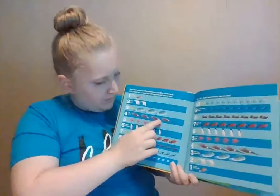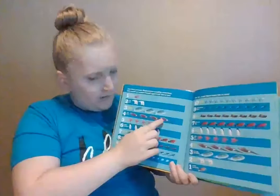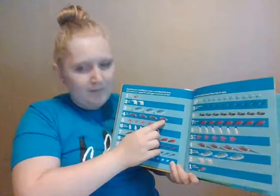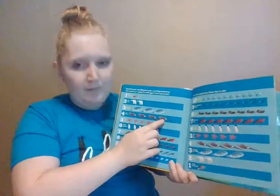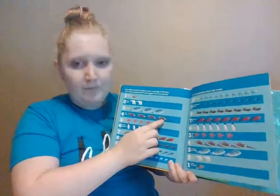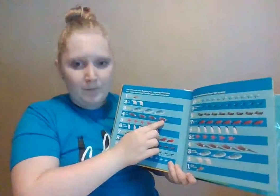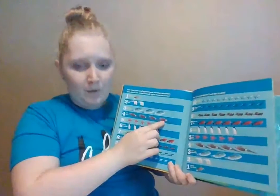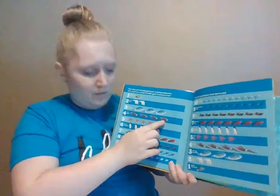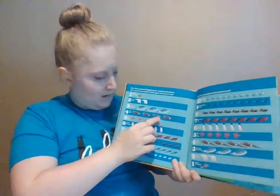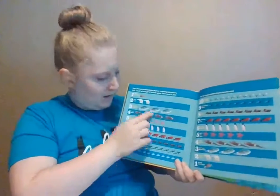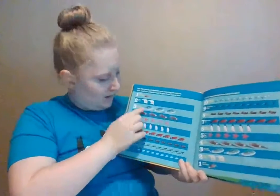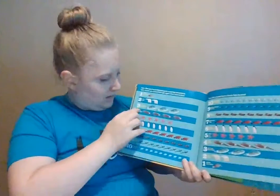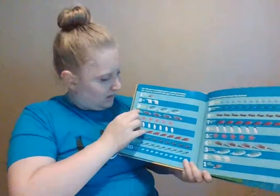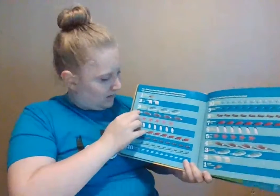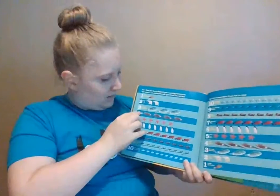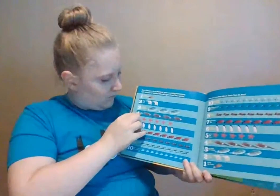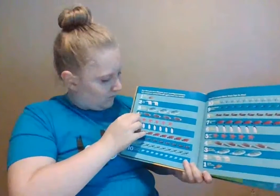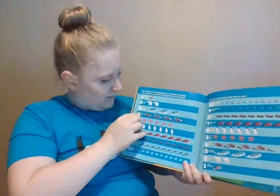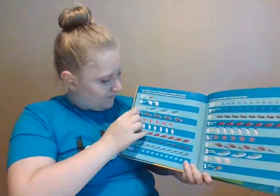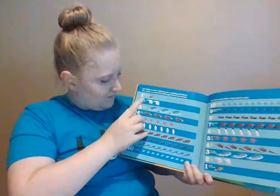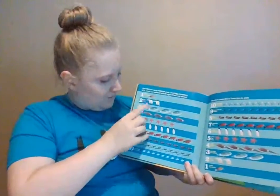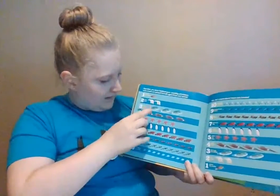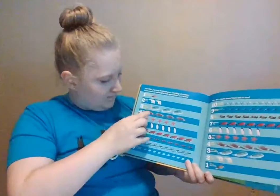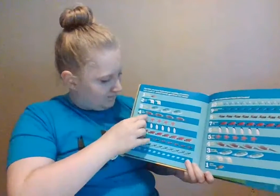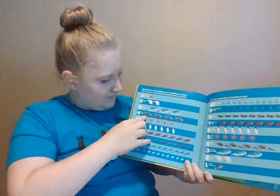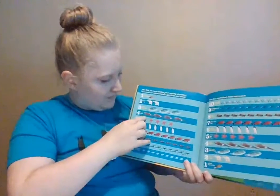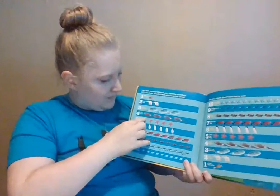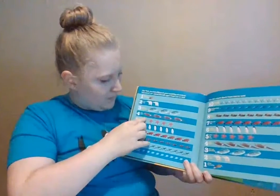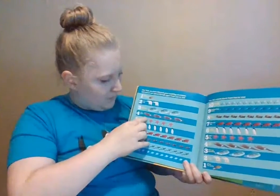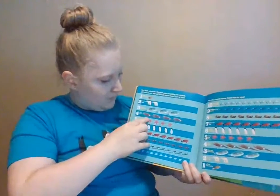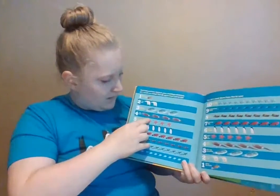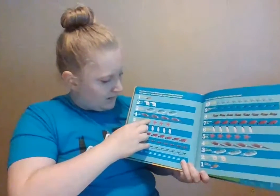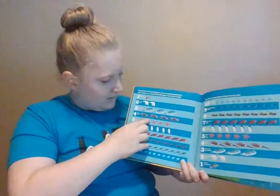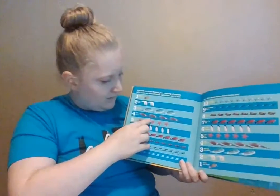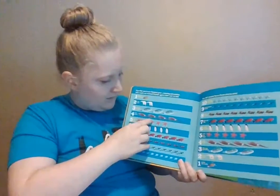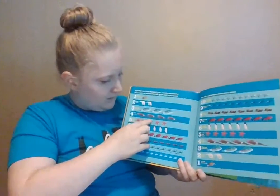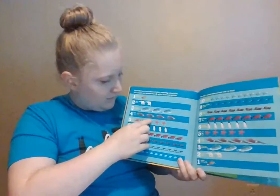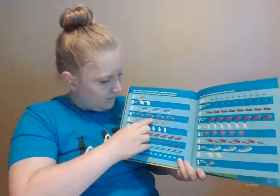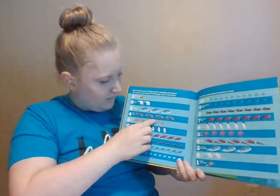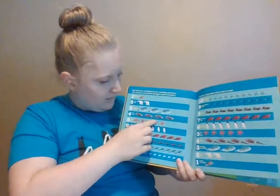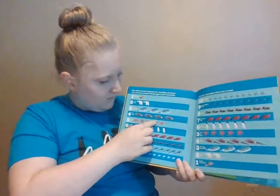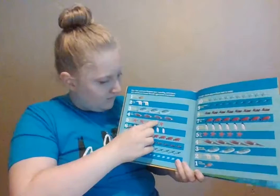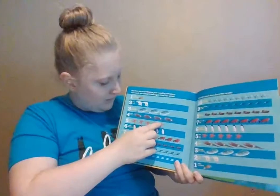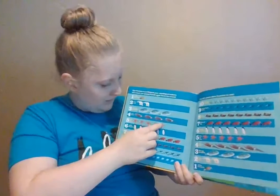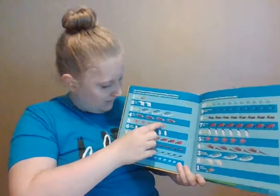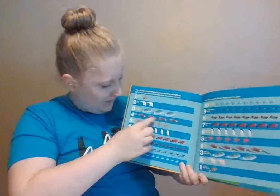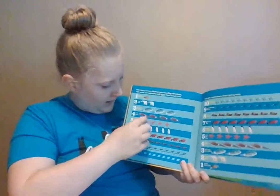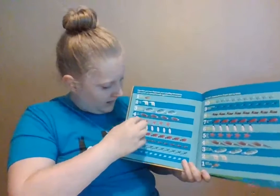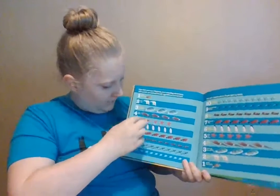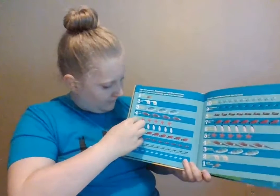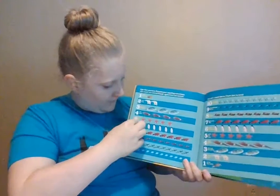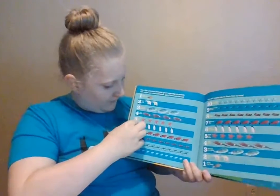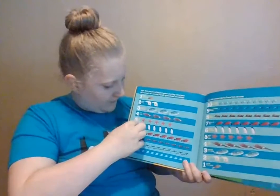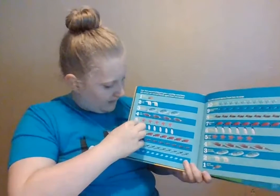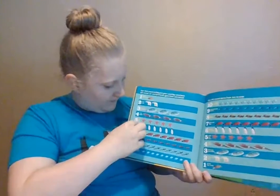3, 4, reef squid, 1, 2, 3, 4, 5, pink